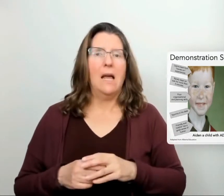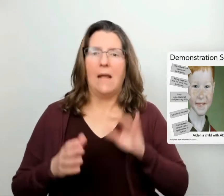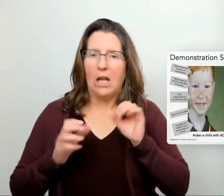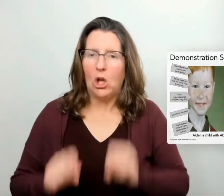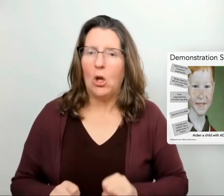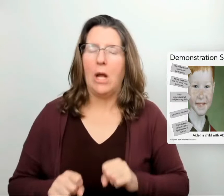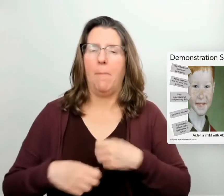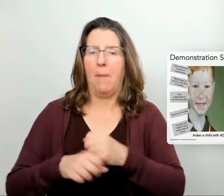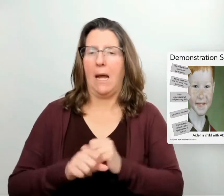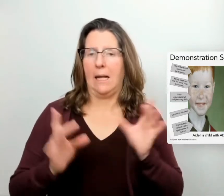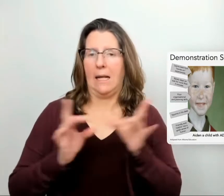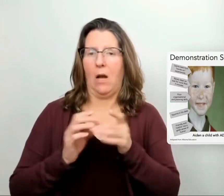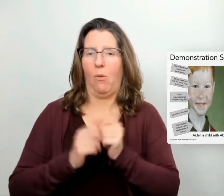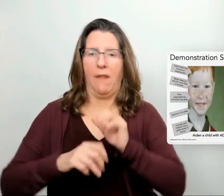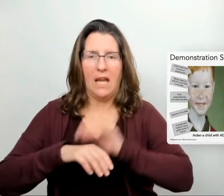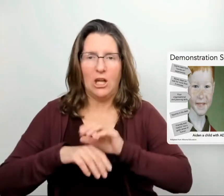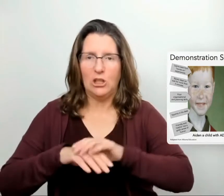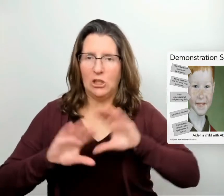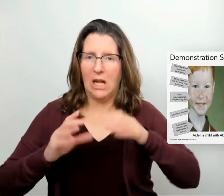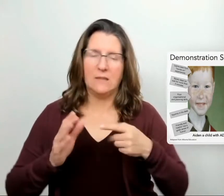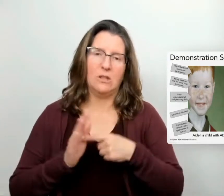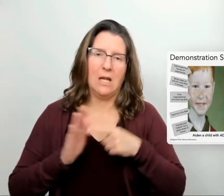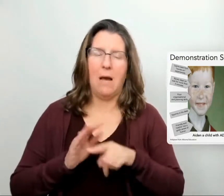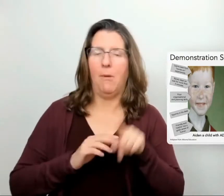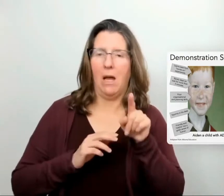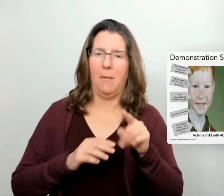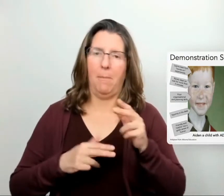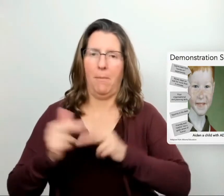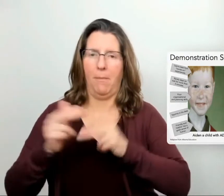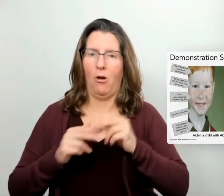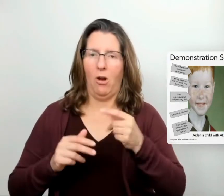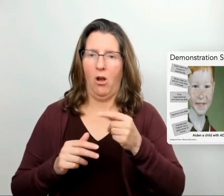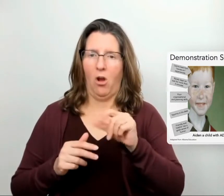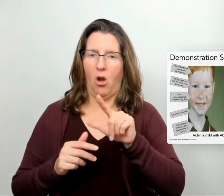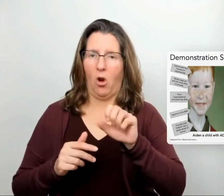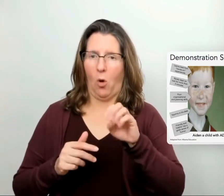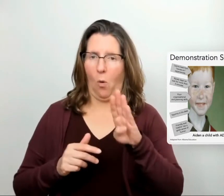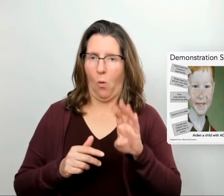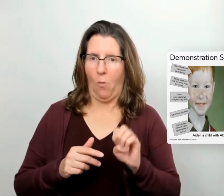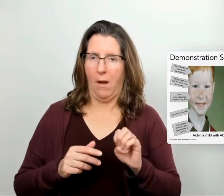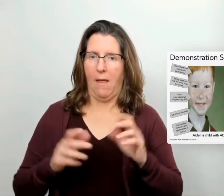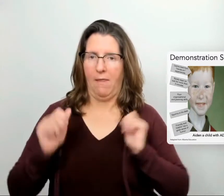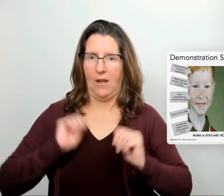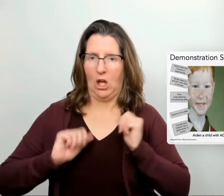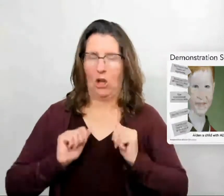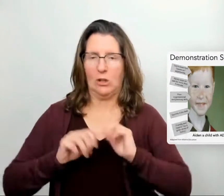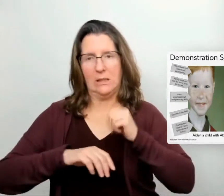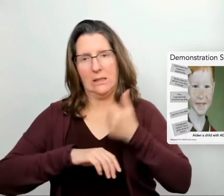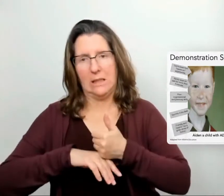link back to the activities in English class. For example, he participated in building a set for our performance at the